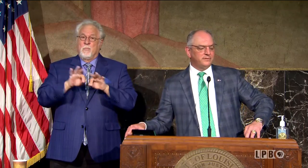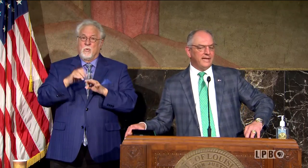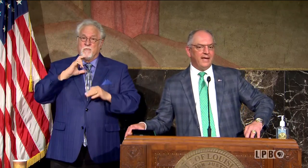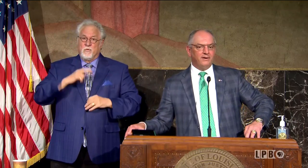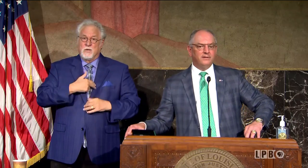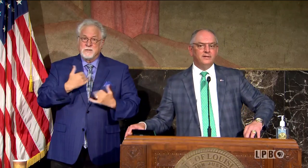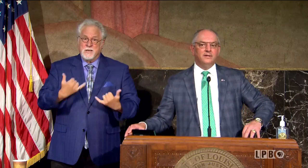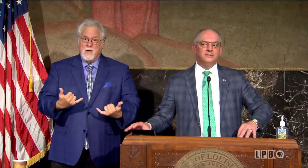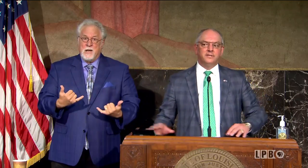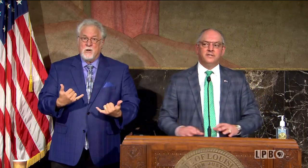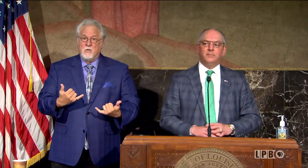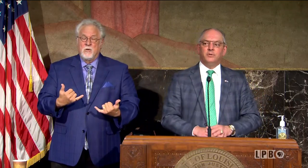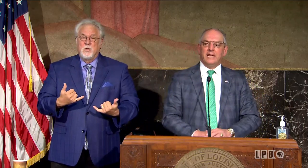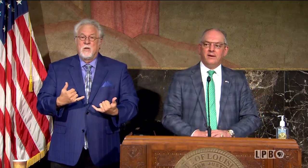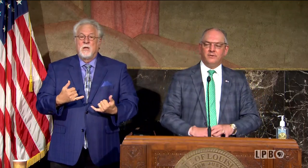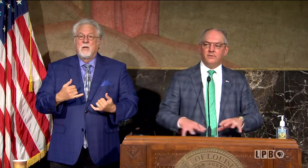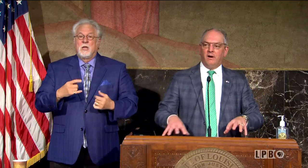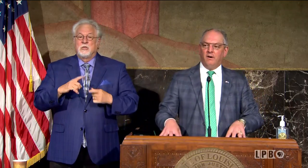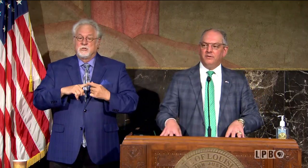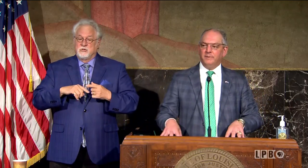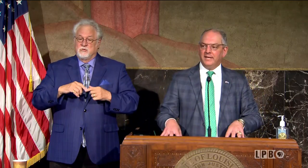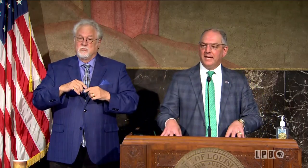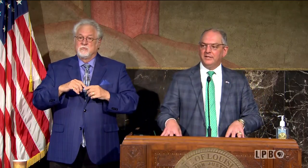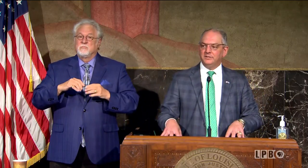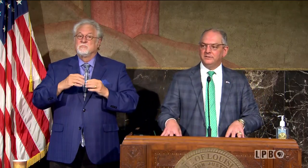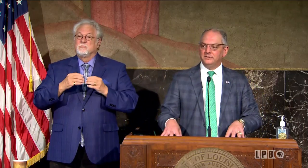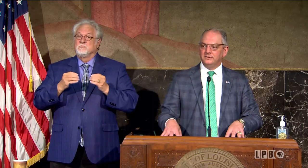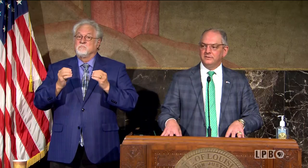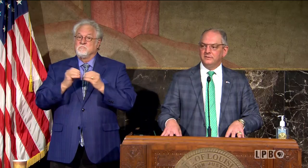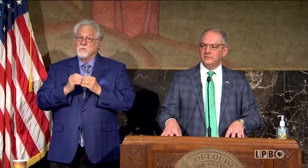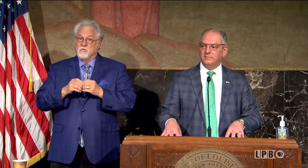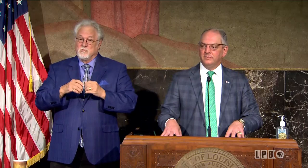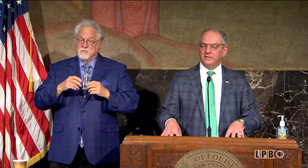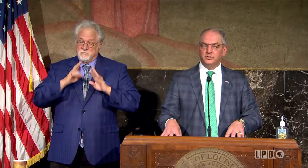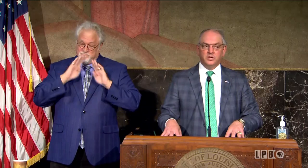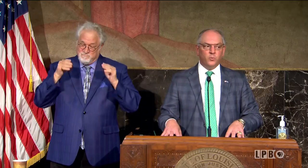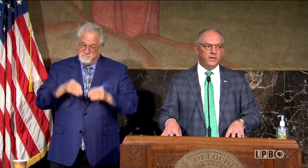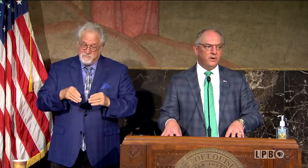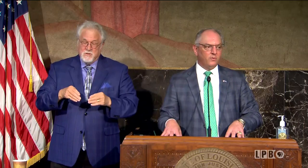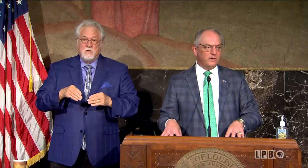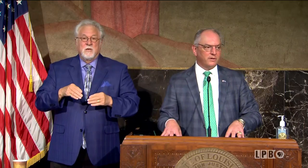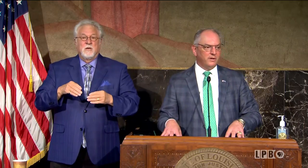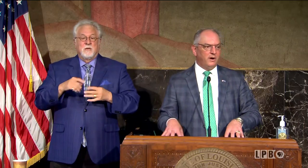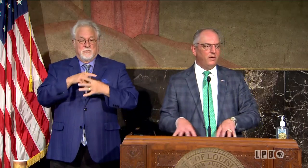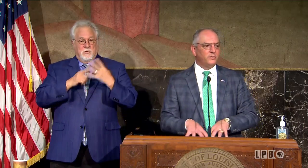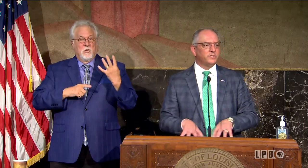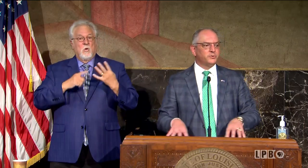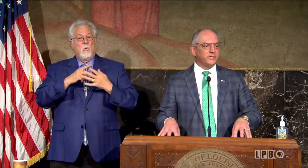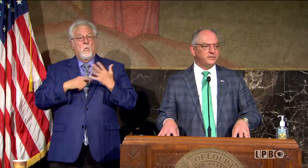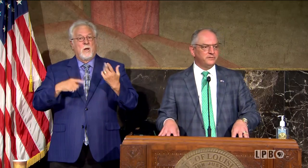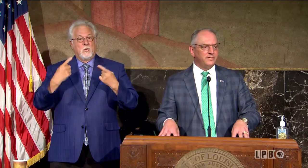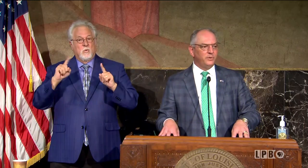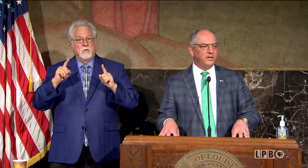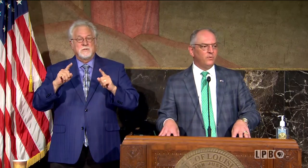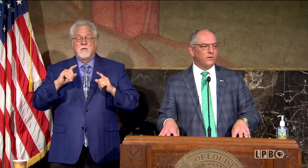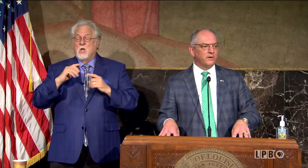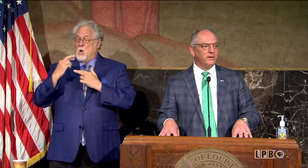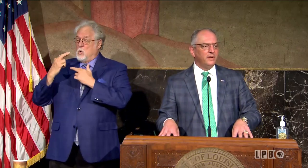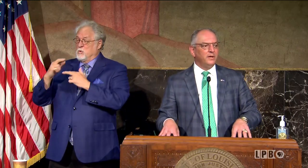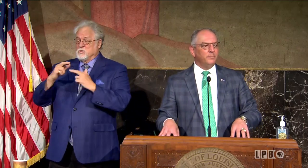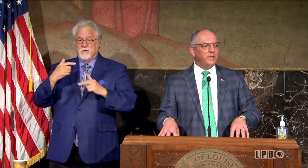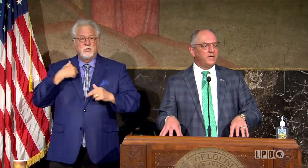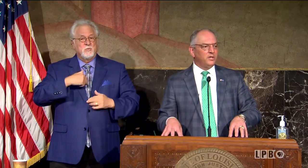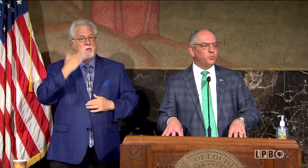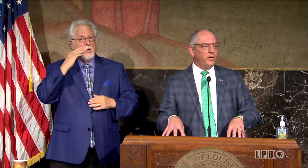for us now to double down on all the mitigation measures that we know work, all the restrictions that we know